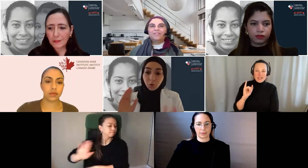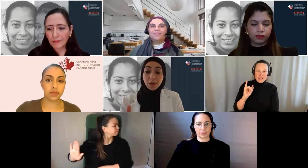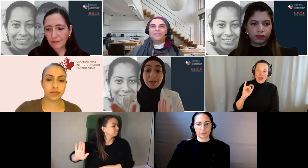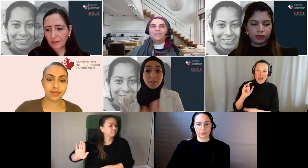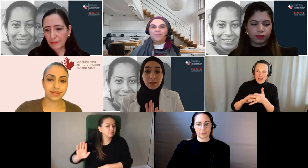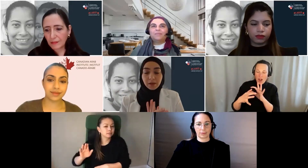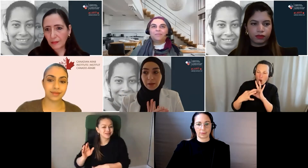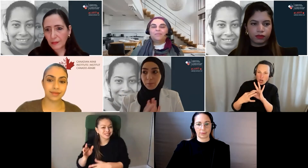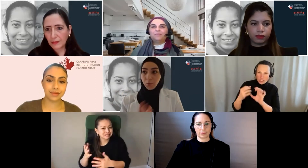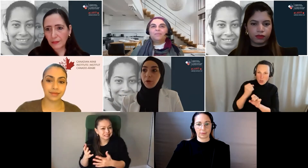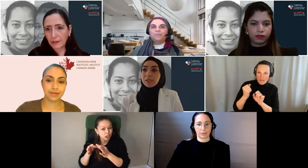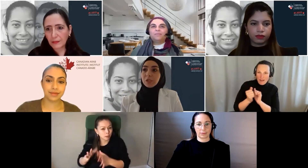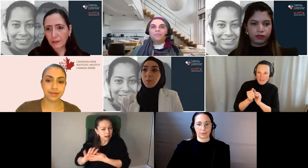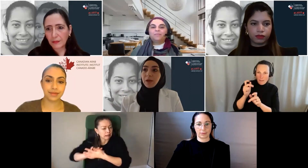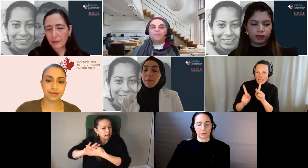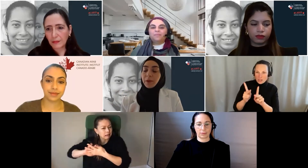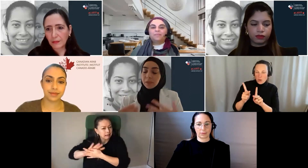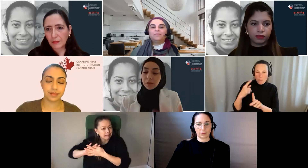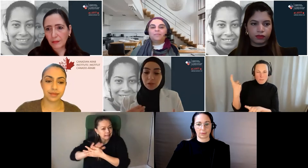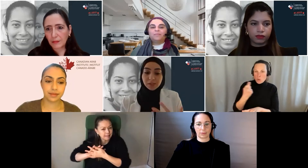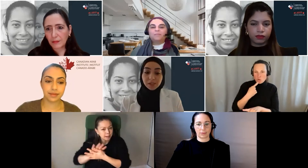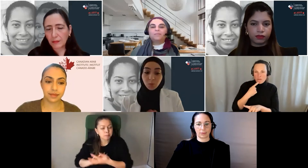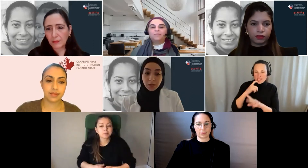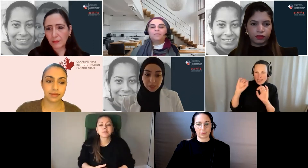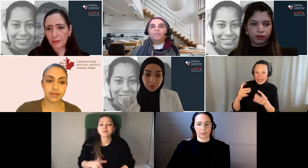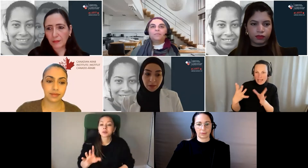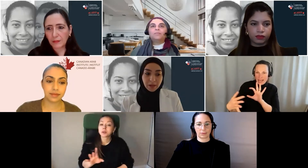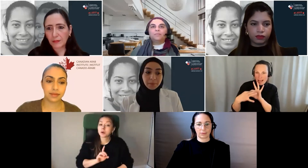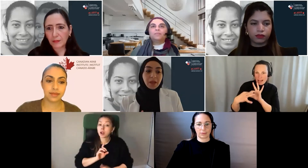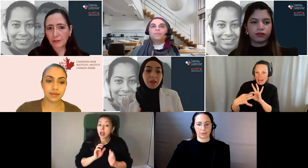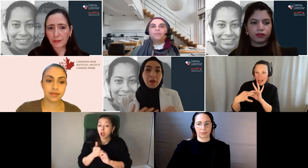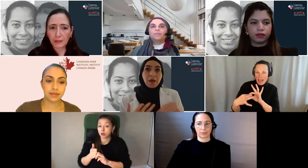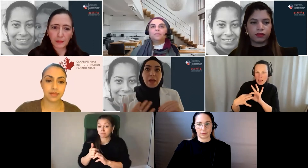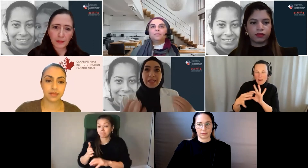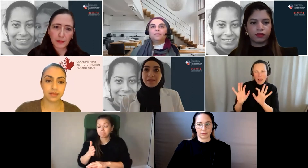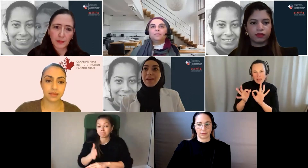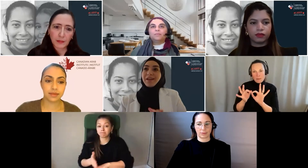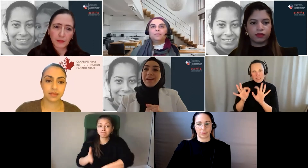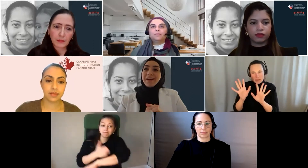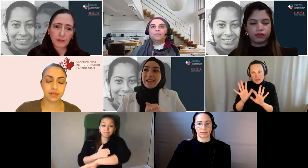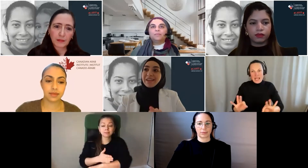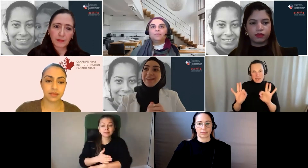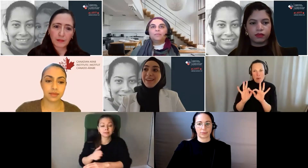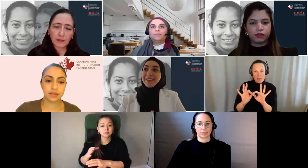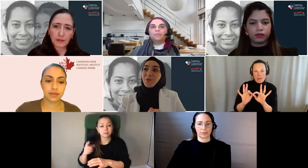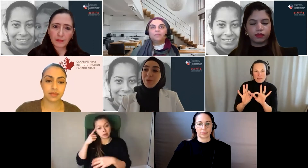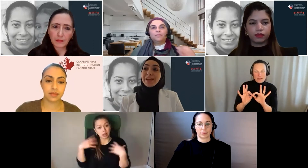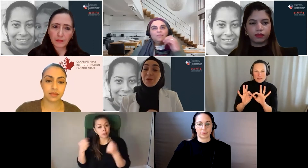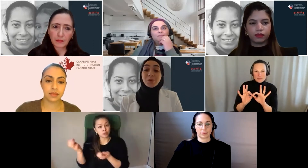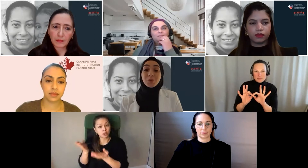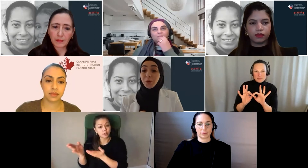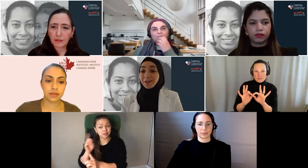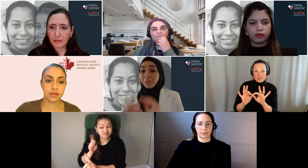is great and really important to make the mental health services more accessible. Yet I think we